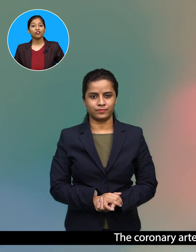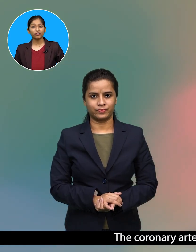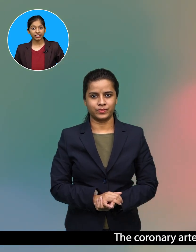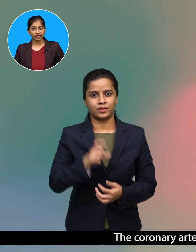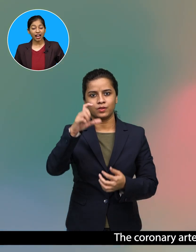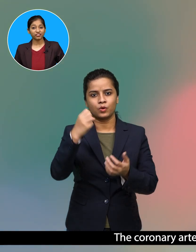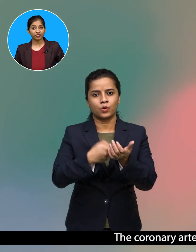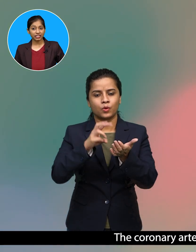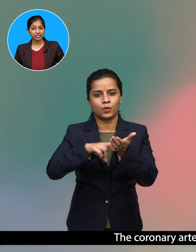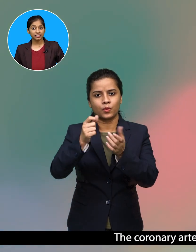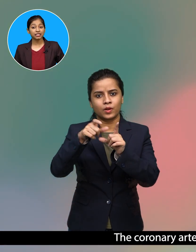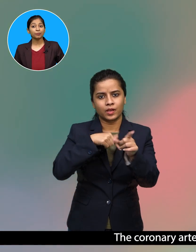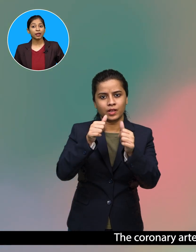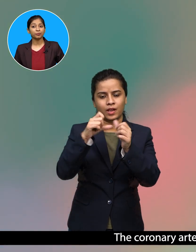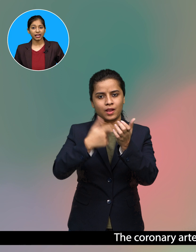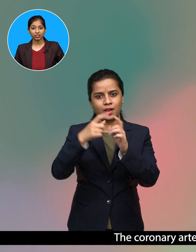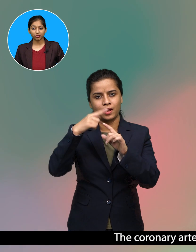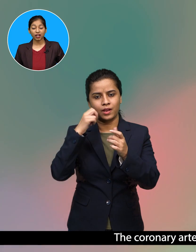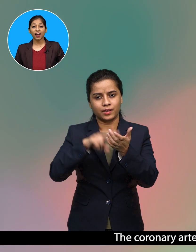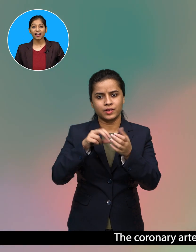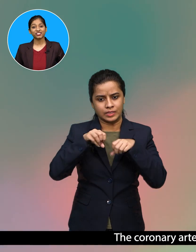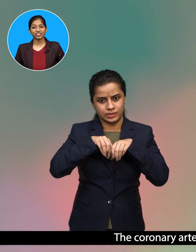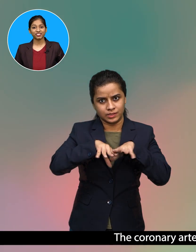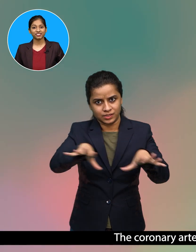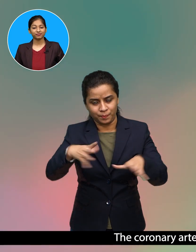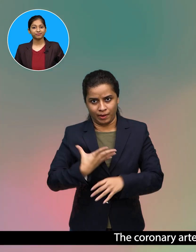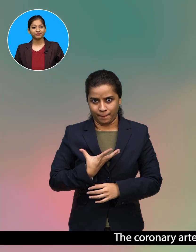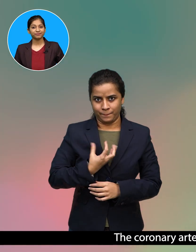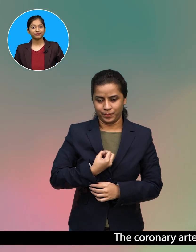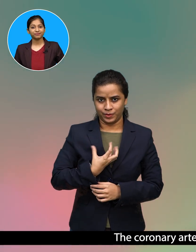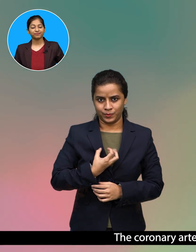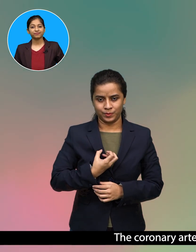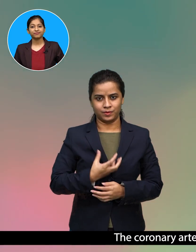The coronary arteries supply blood to the heart.